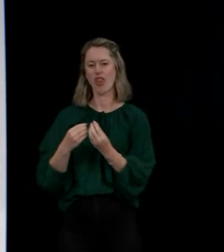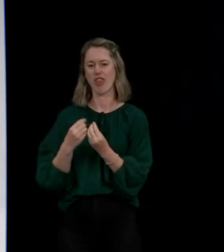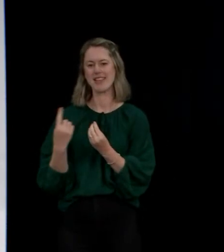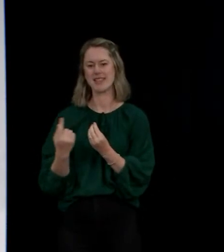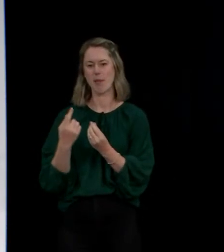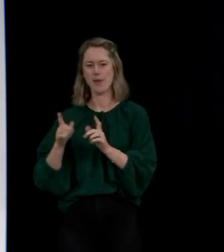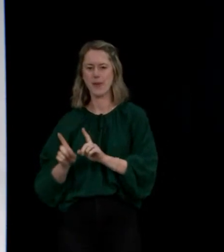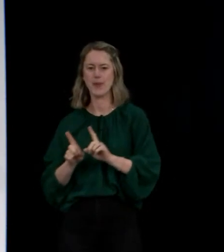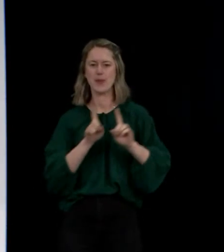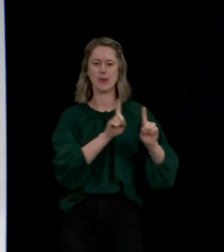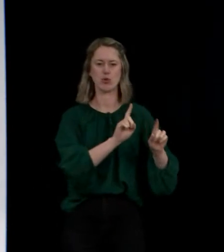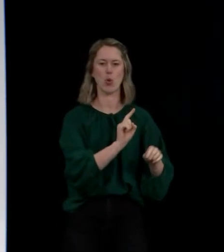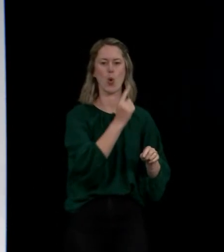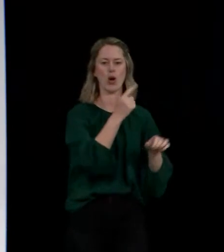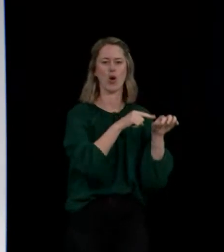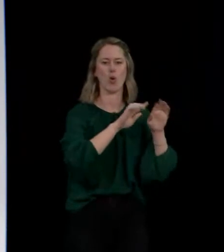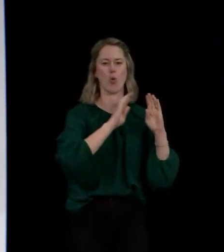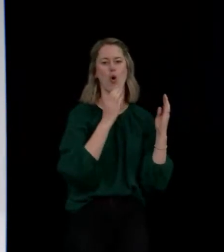Auckland with a family member.